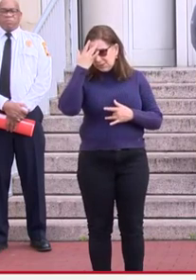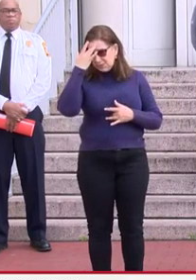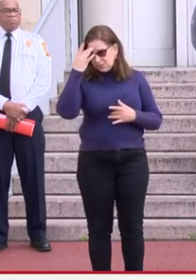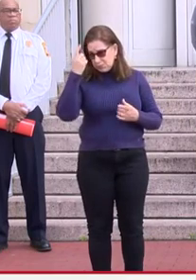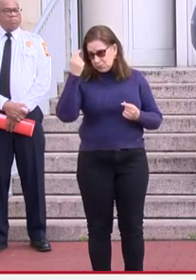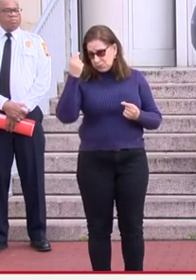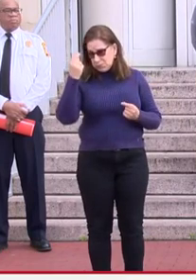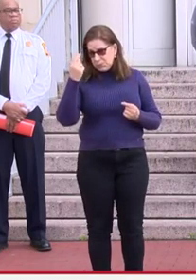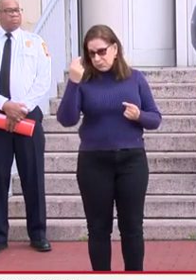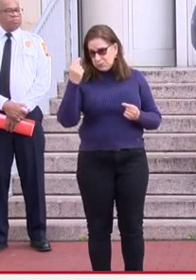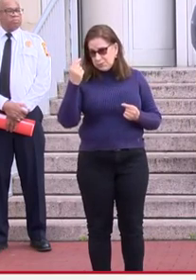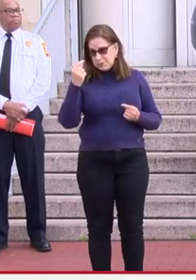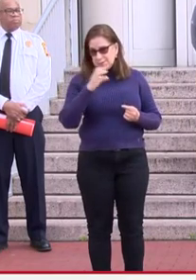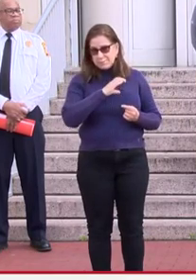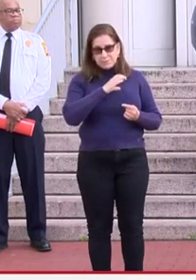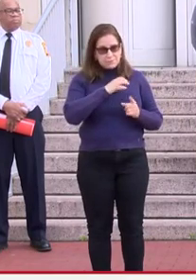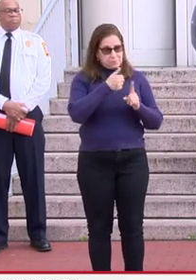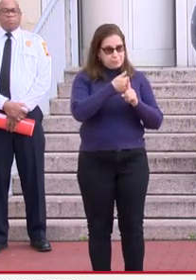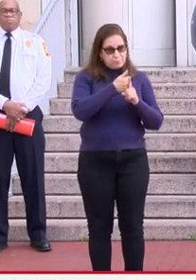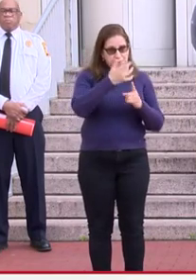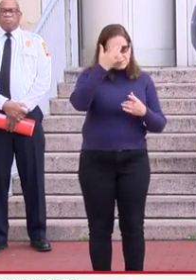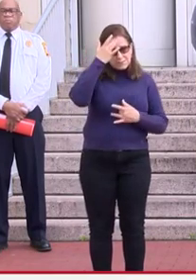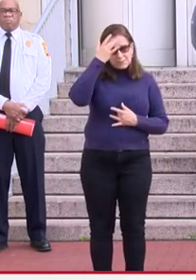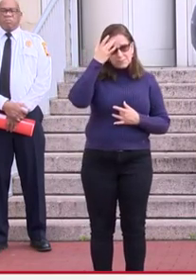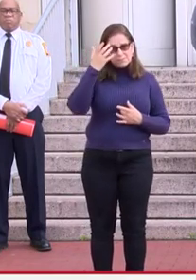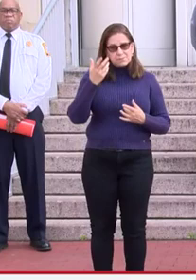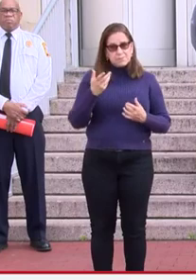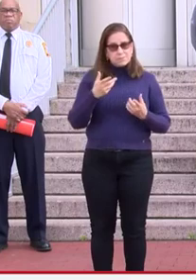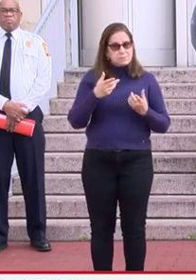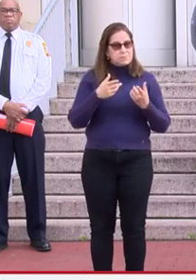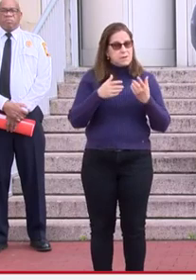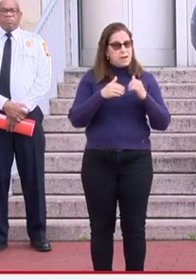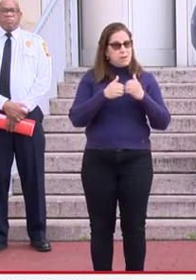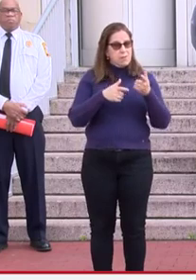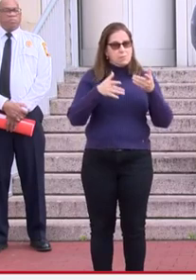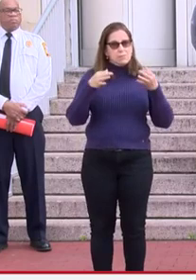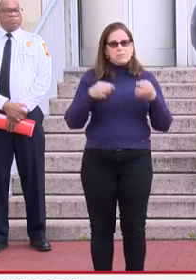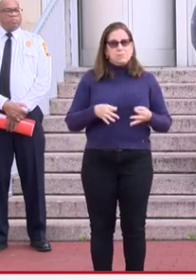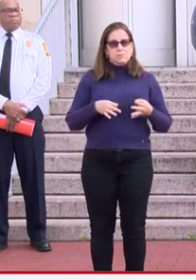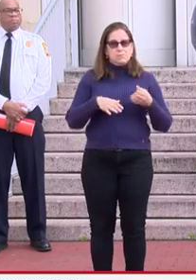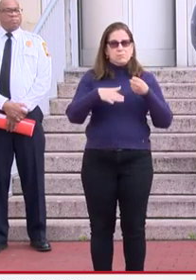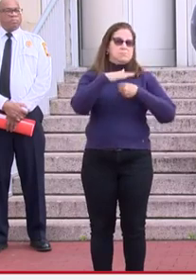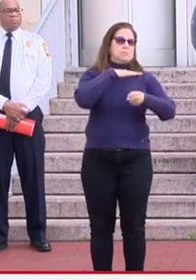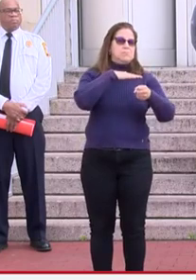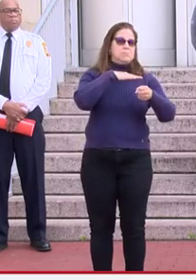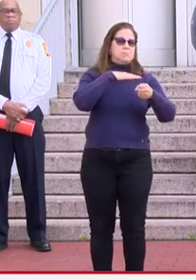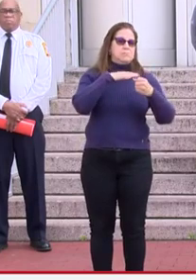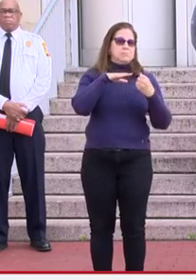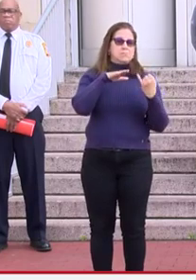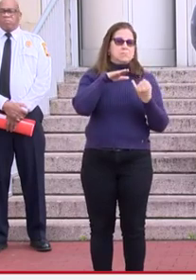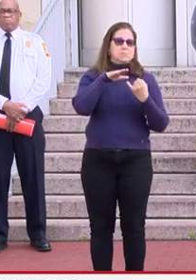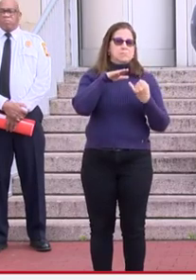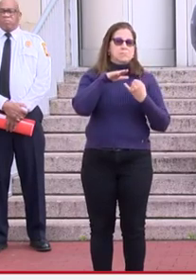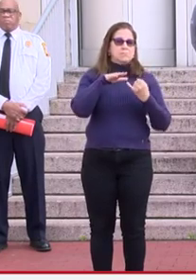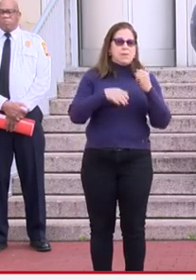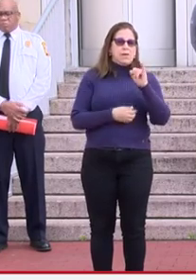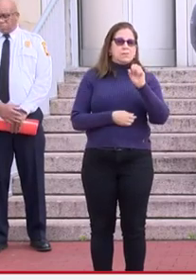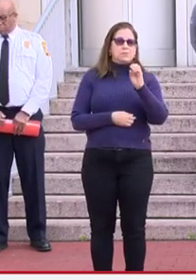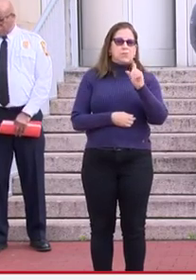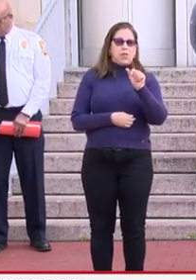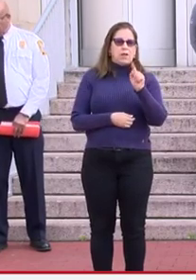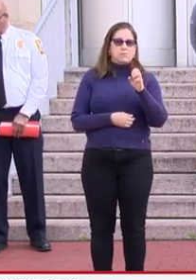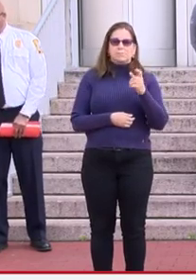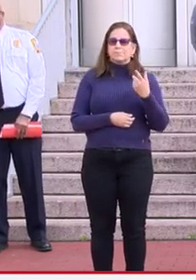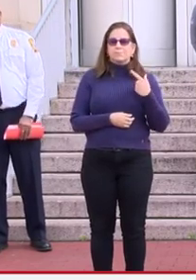the virus, or maybe self-quarantine, what point do you foresee it being a staffing issue as this crisis continues? We're just going to monitor the staffing on a day-to-day